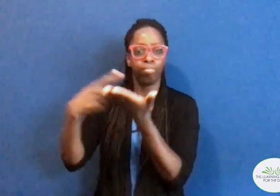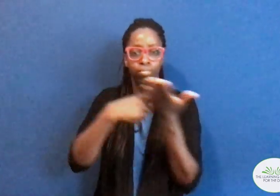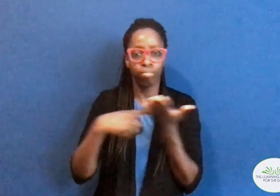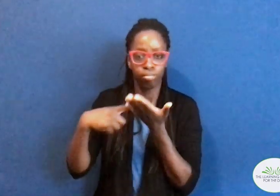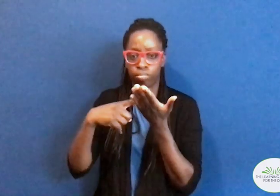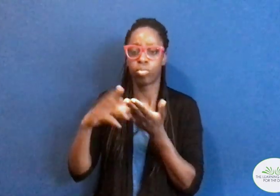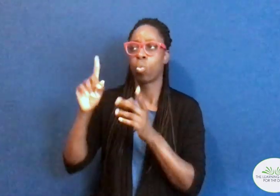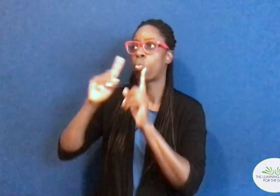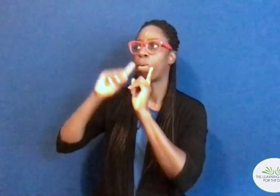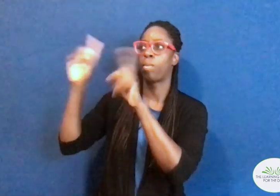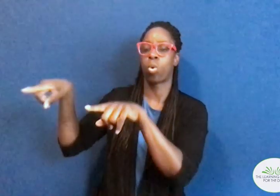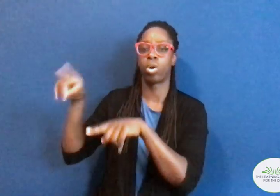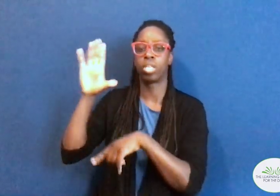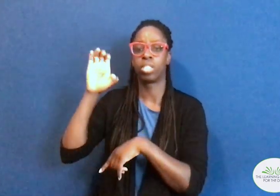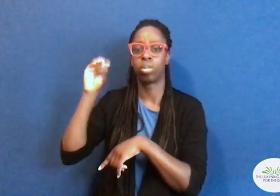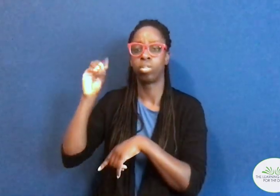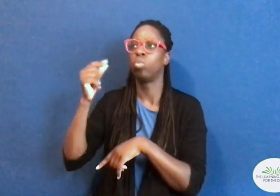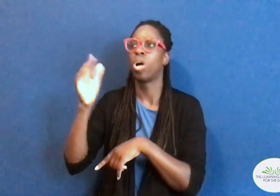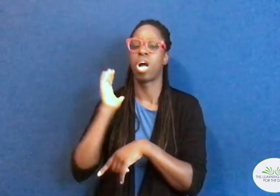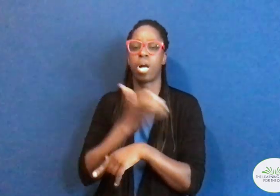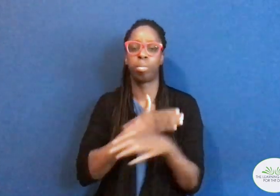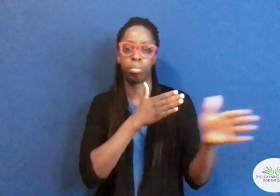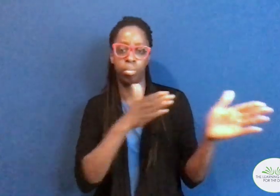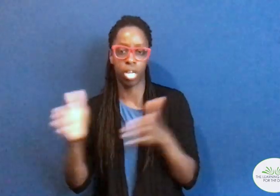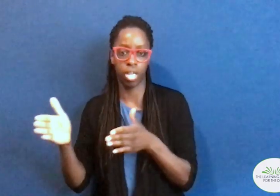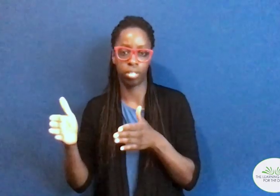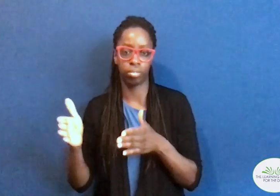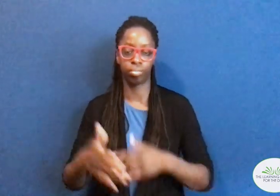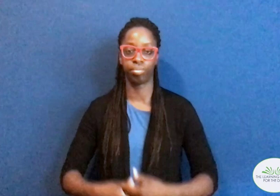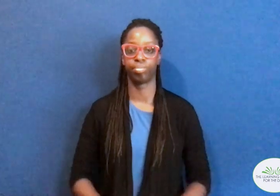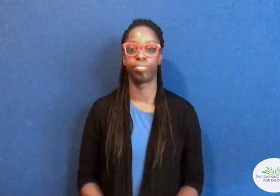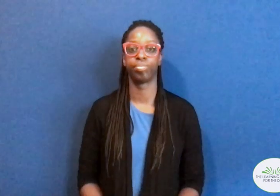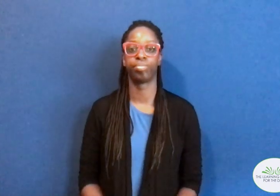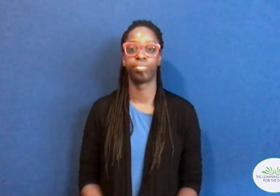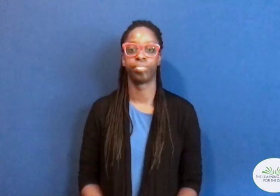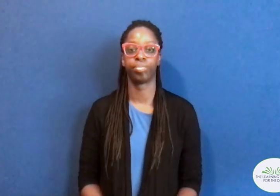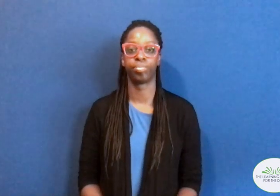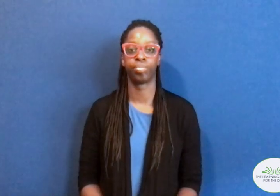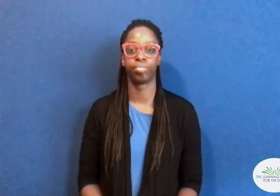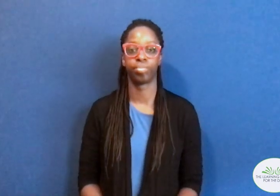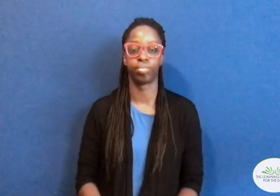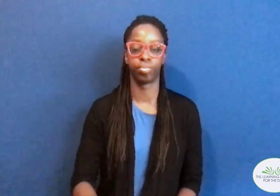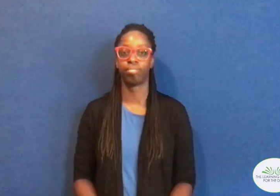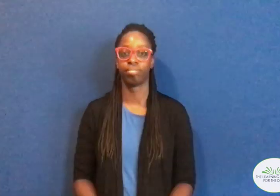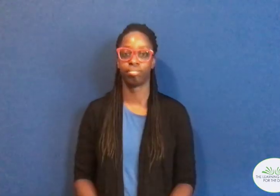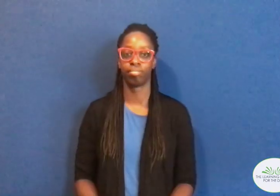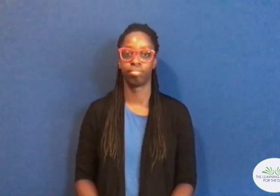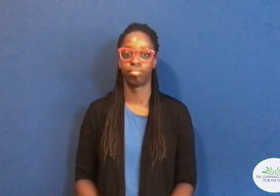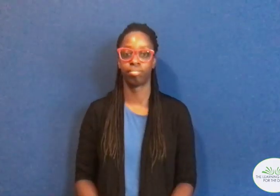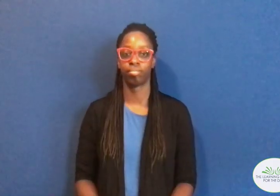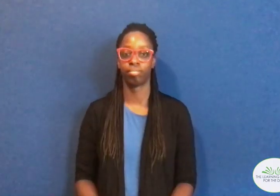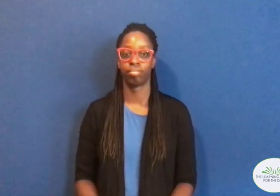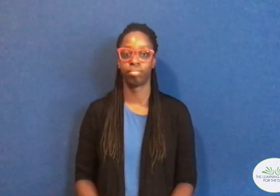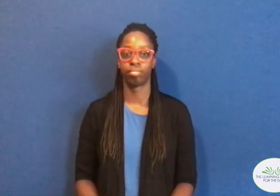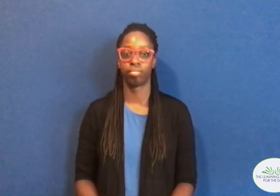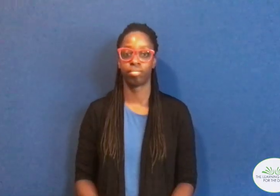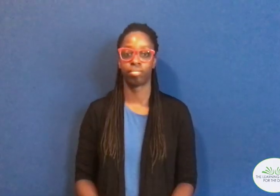team. This role is designed to employ a trauma-informed lens while serving as the